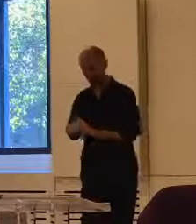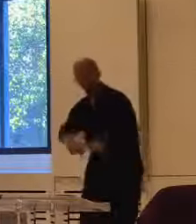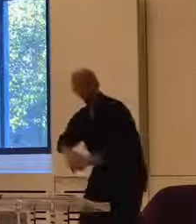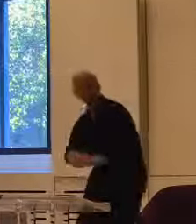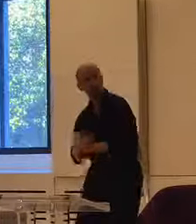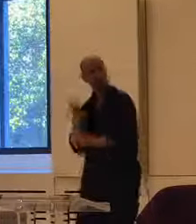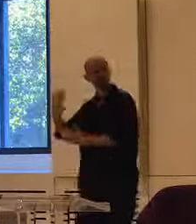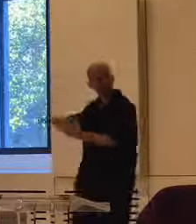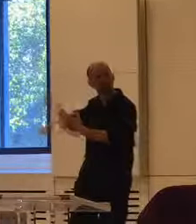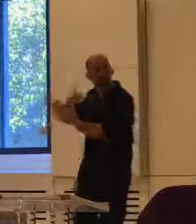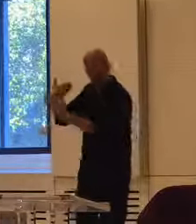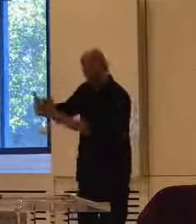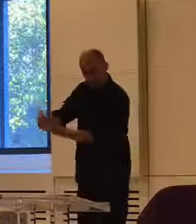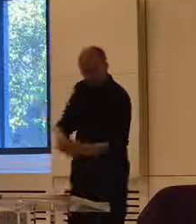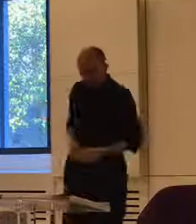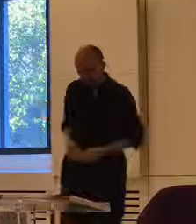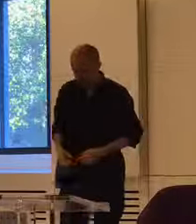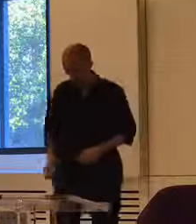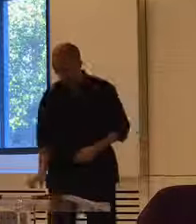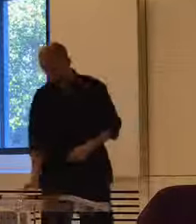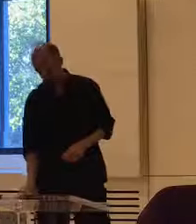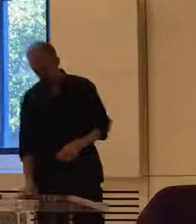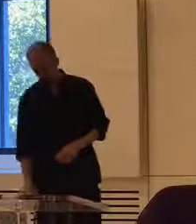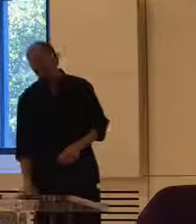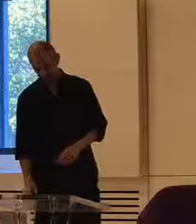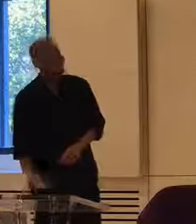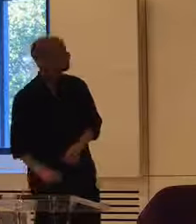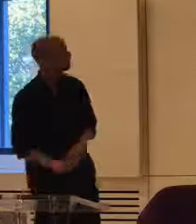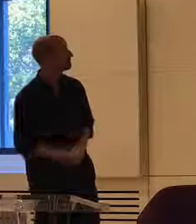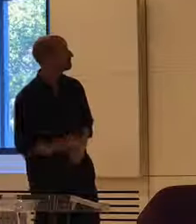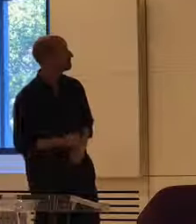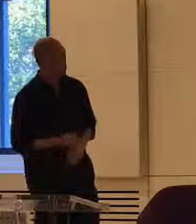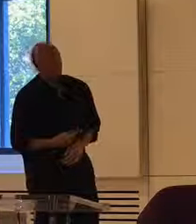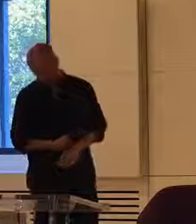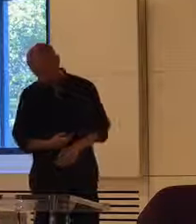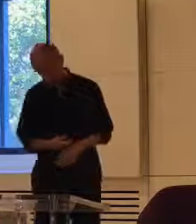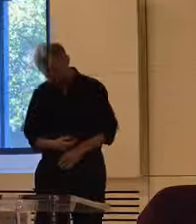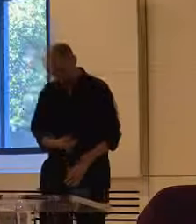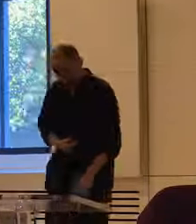catch it. It's something that you would have grown up with.